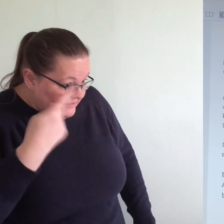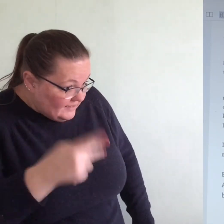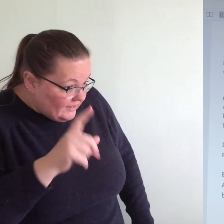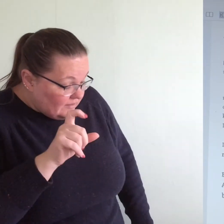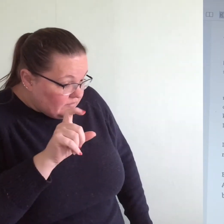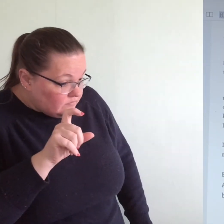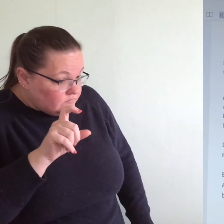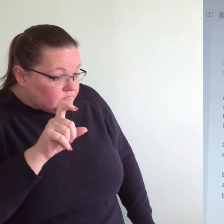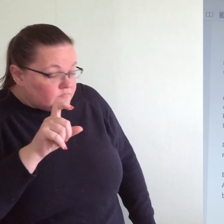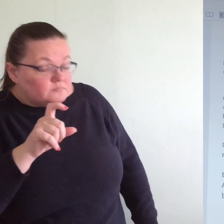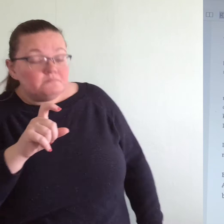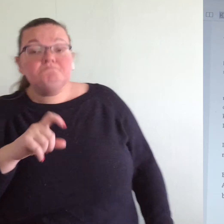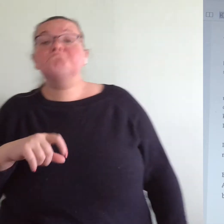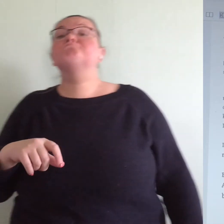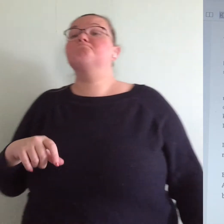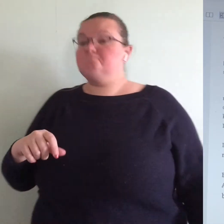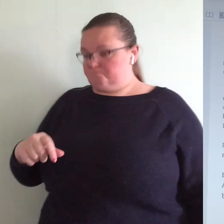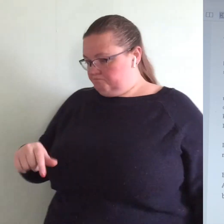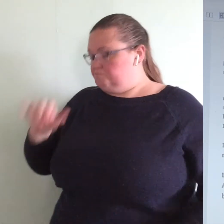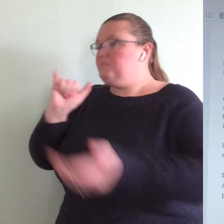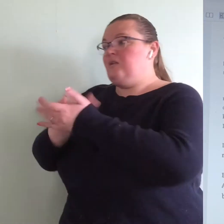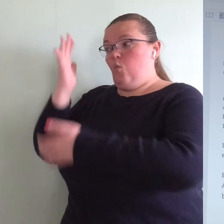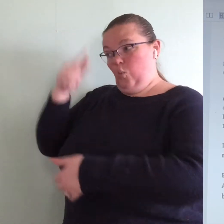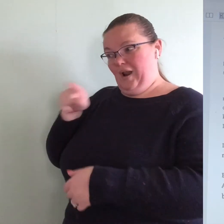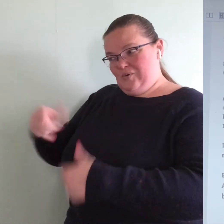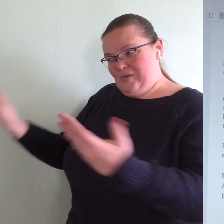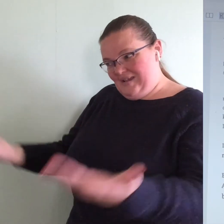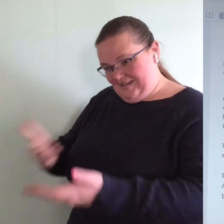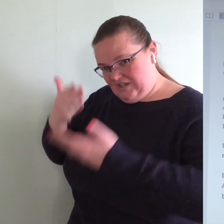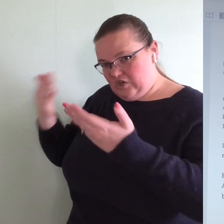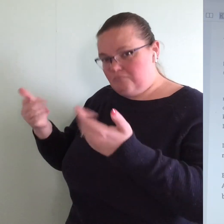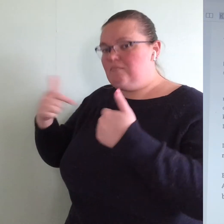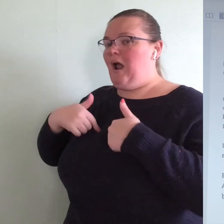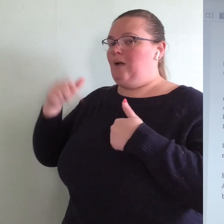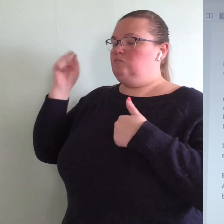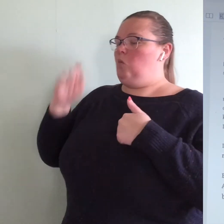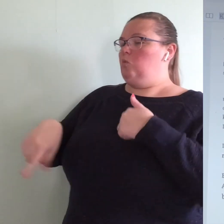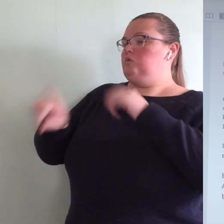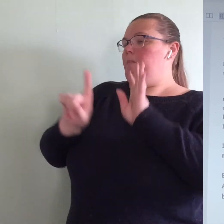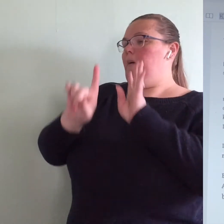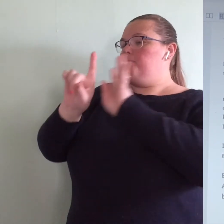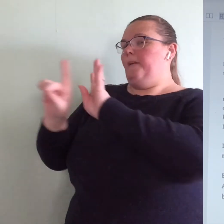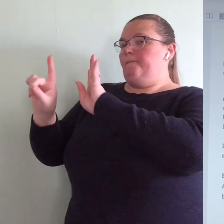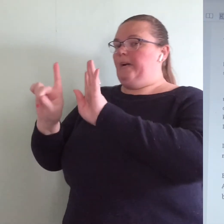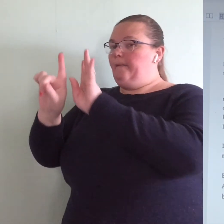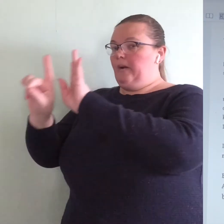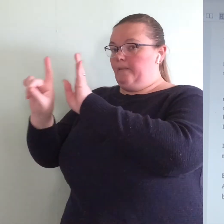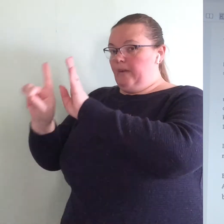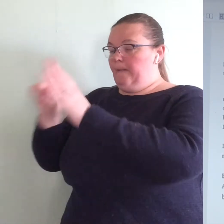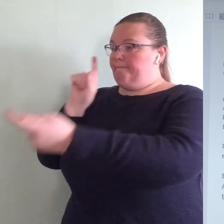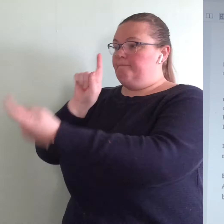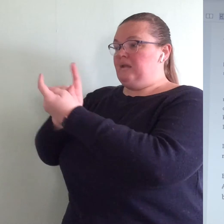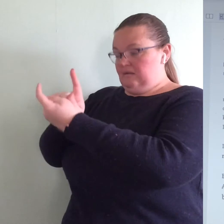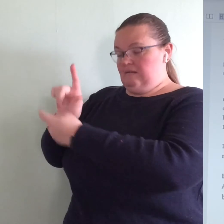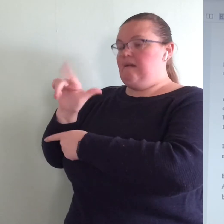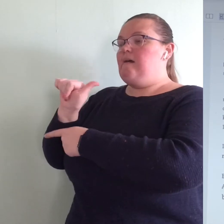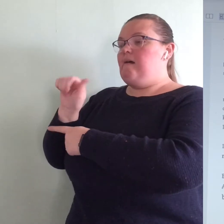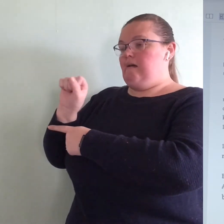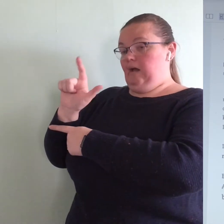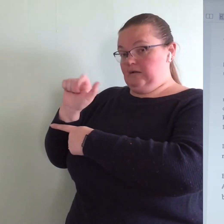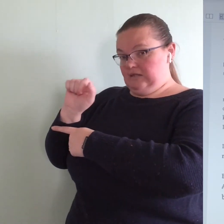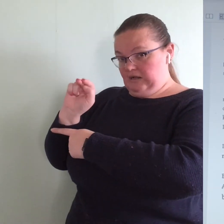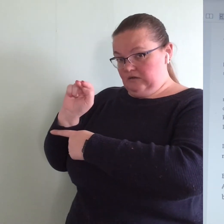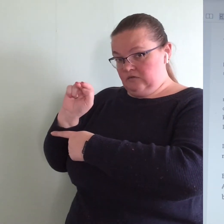Susan. Why, daughter of Eve, that's what I brought you here for. I'm to lead you where you shall meet him, said Mr.